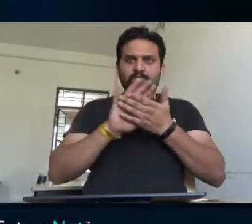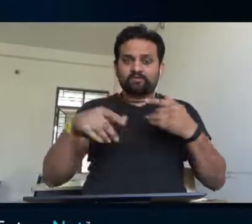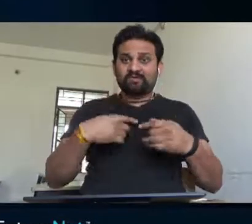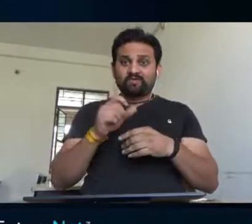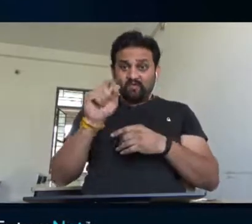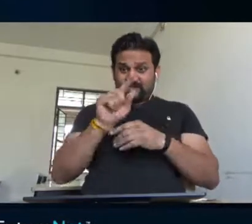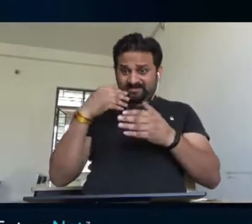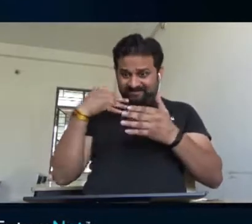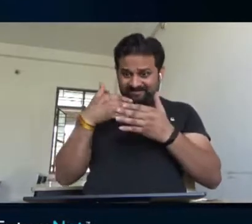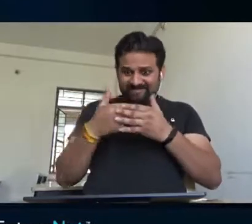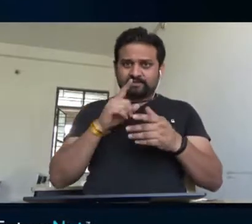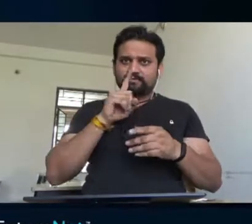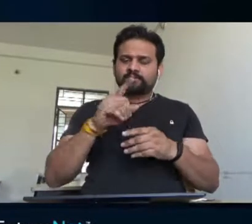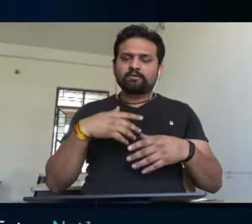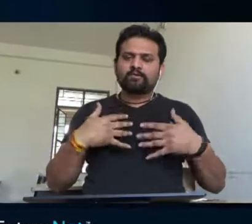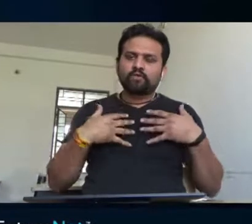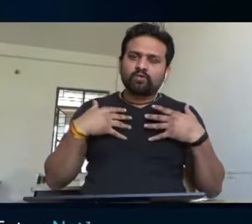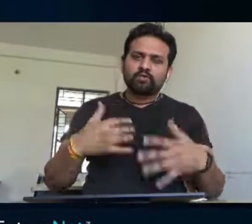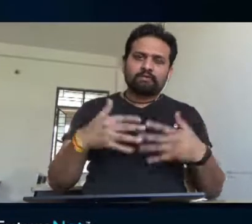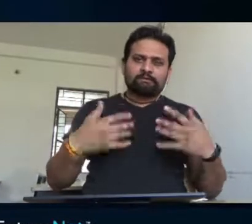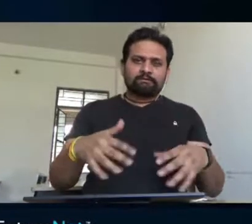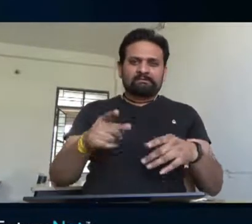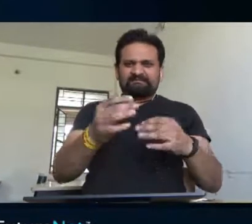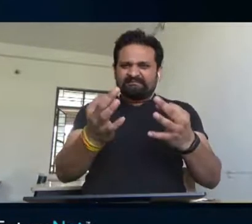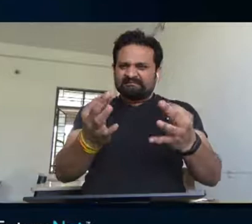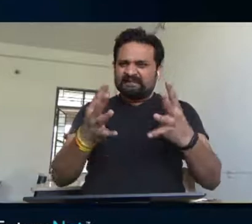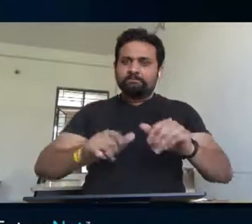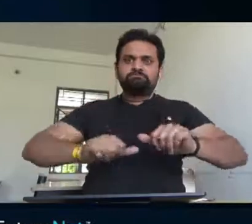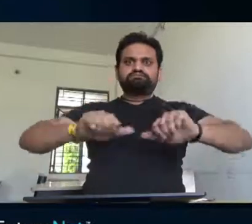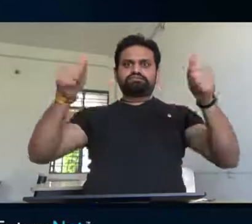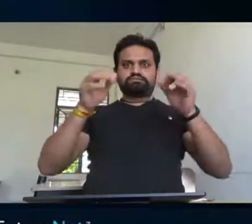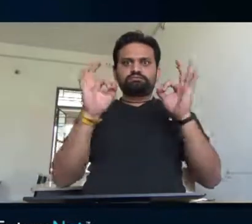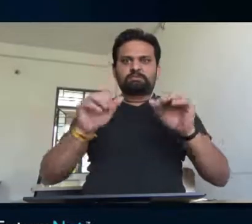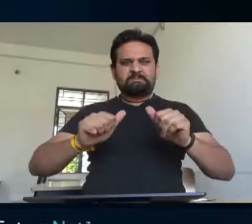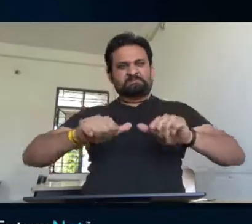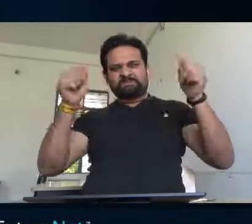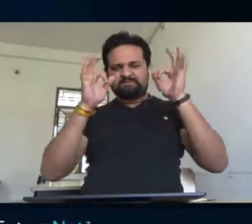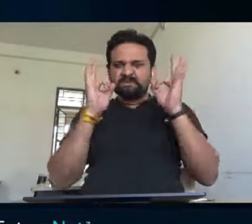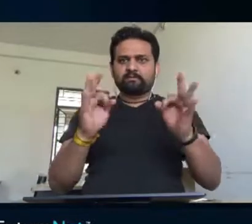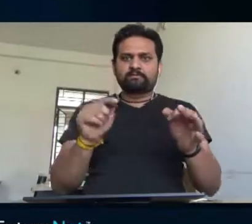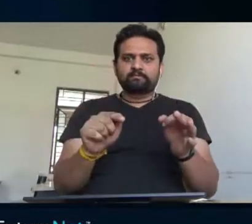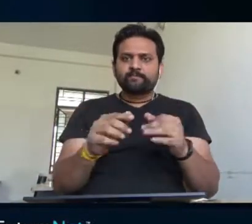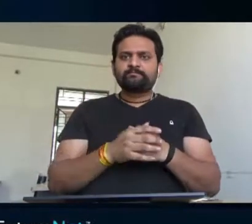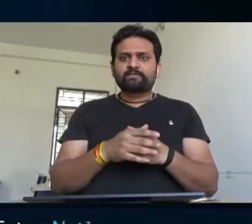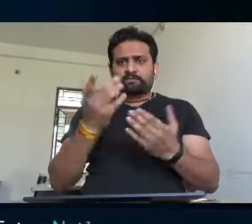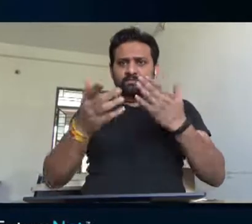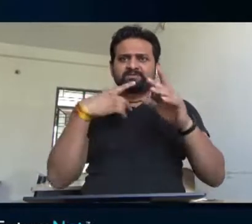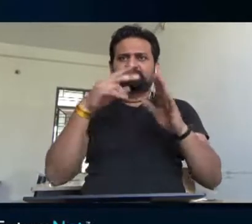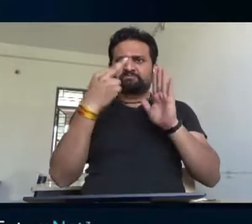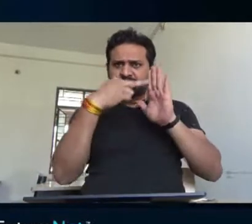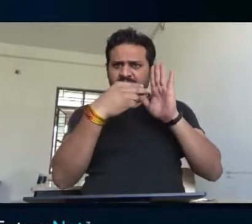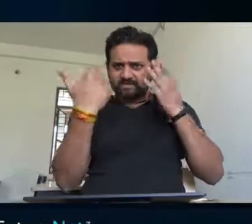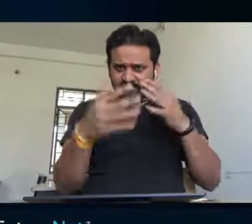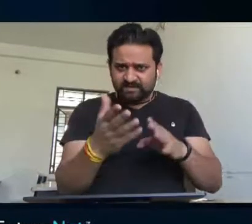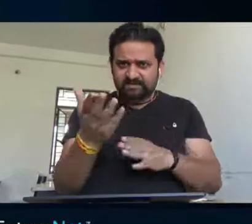say? The first month was really big success. Maybe you saw some posts from